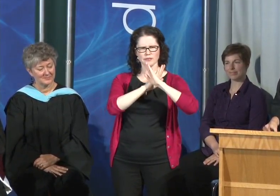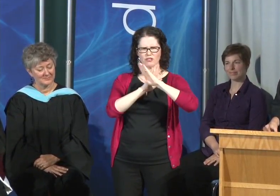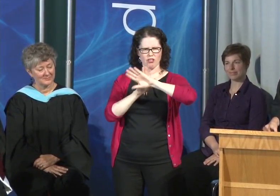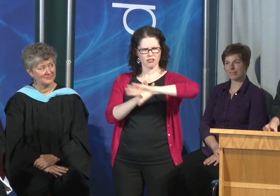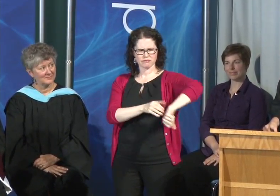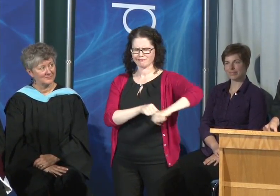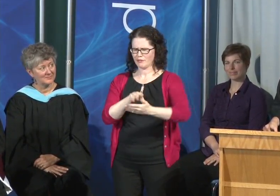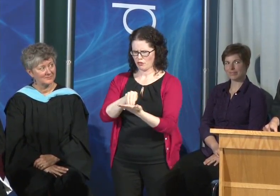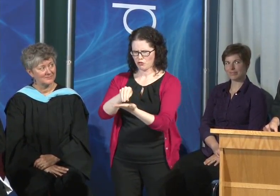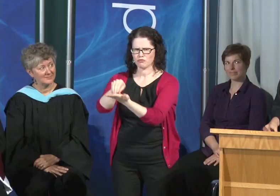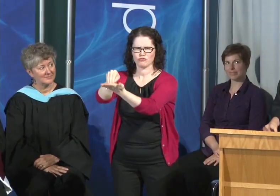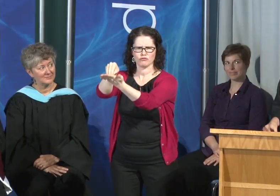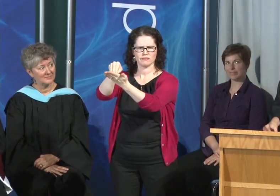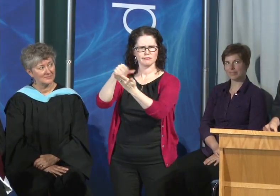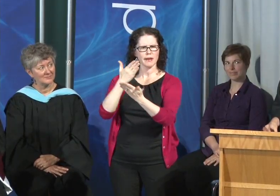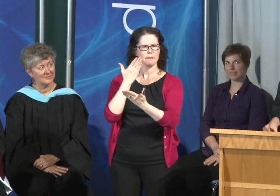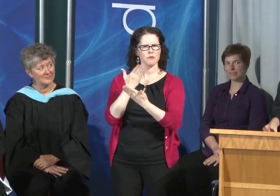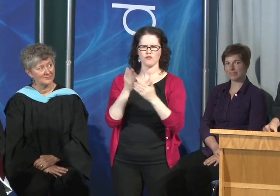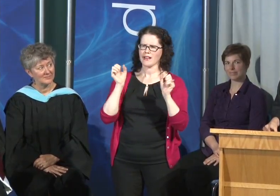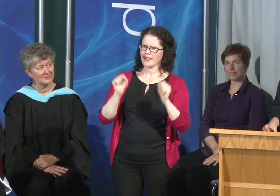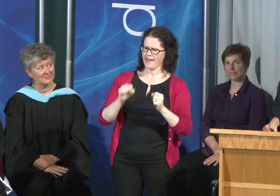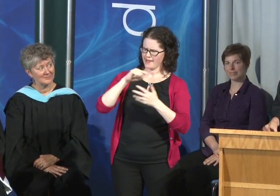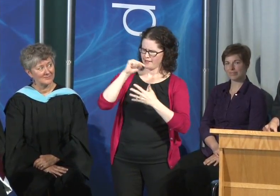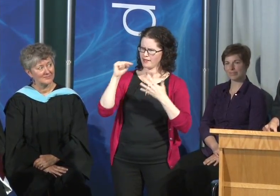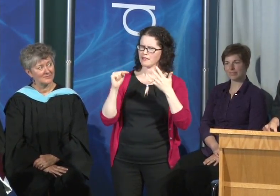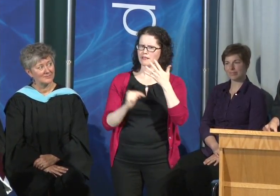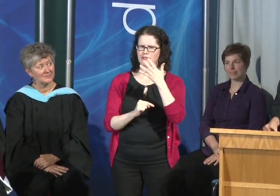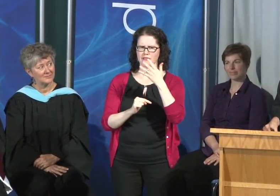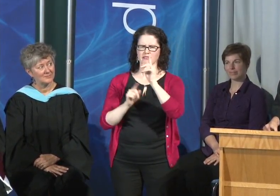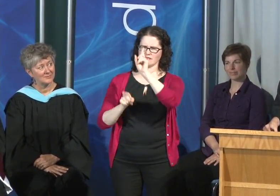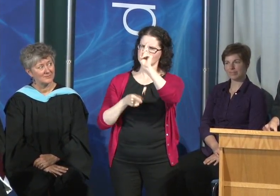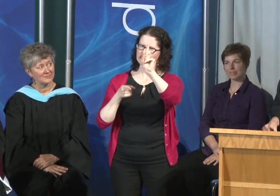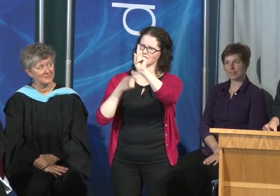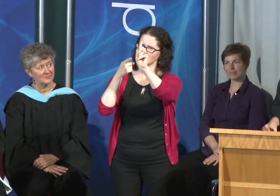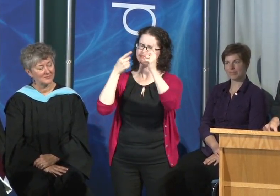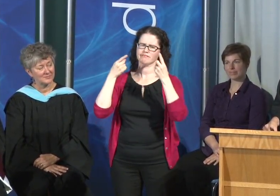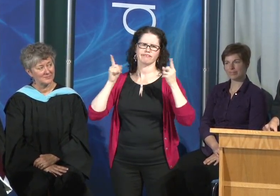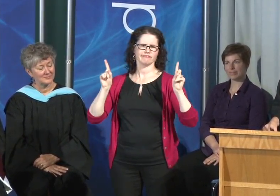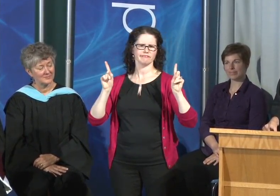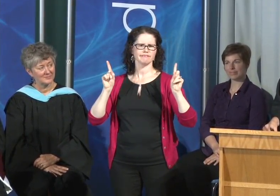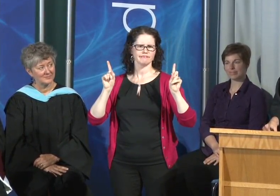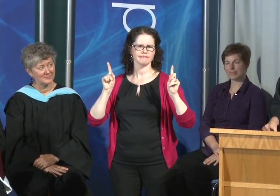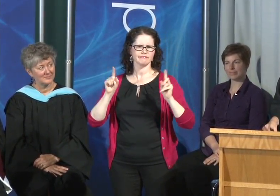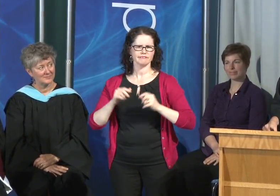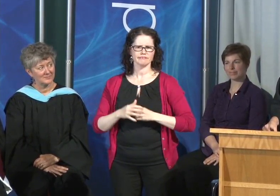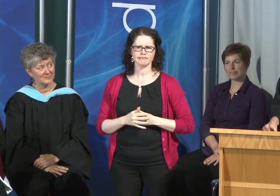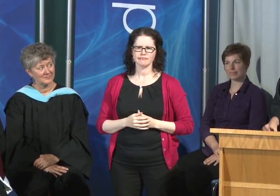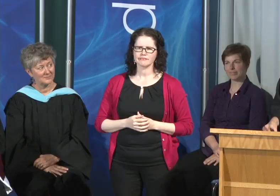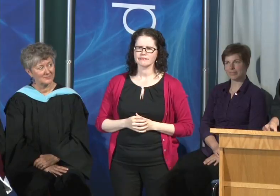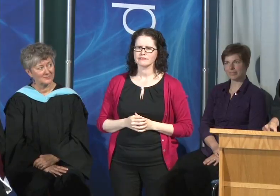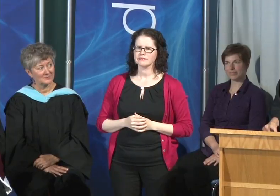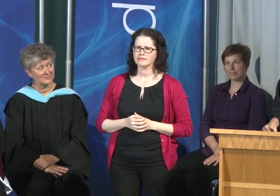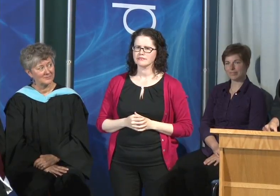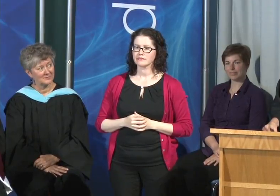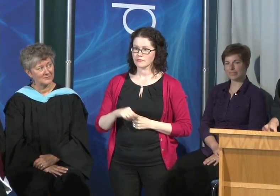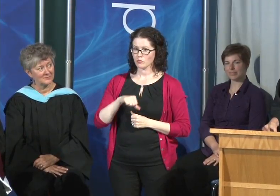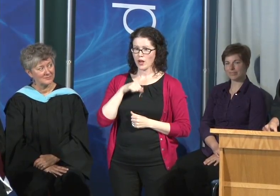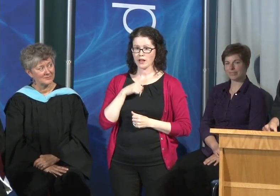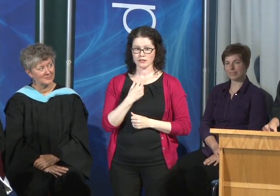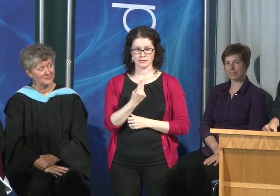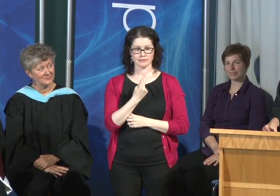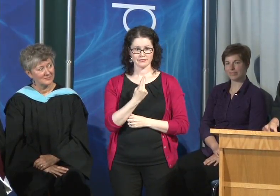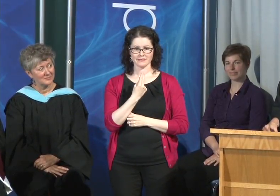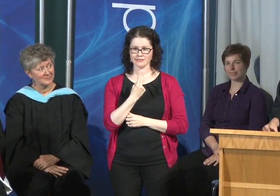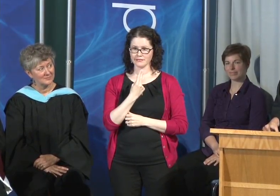what we could, strive for excellence in the challenges that were presented. I'm proud to say that this week,